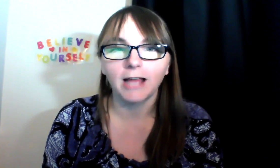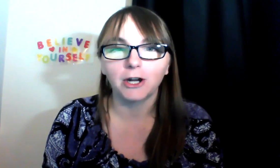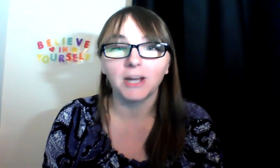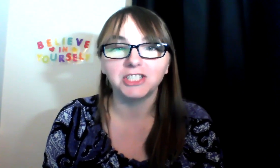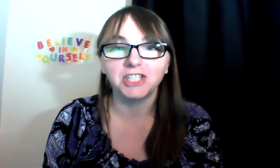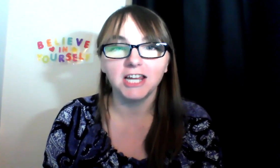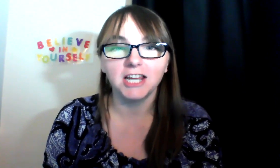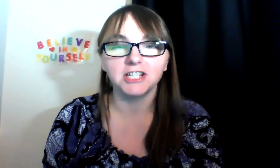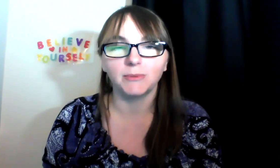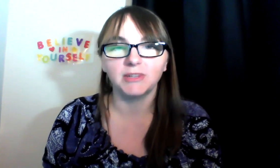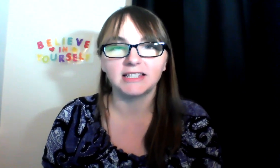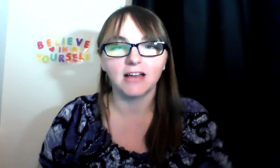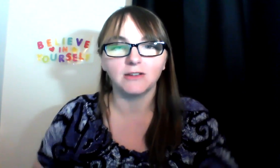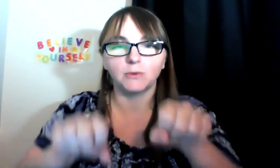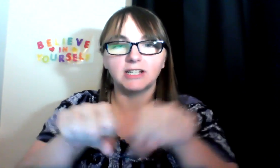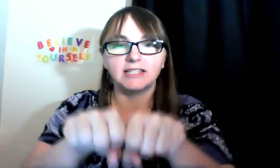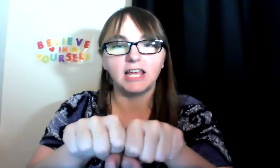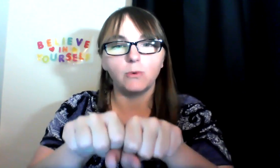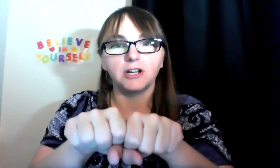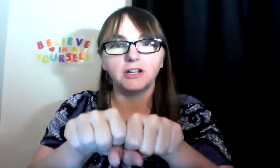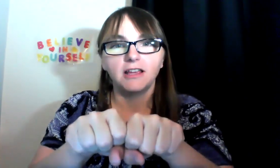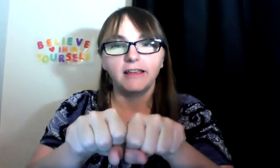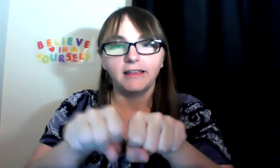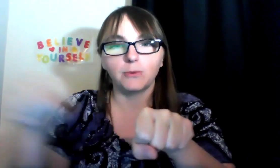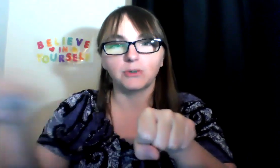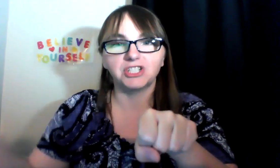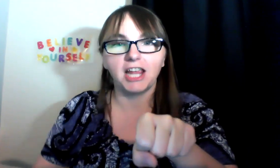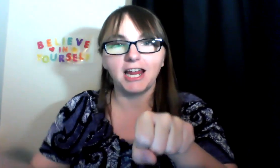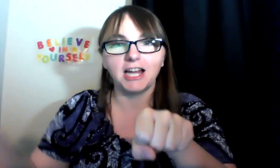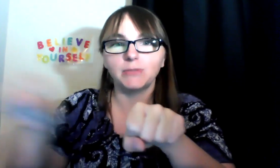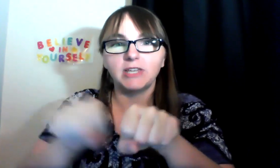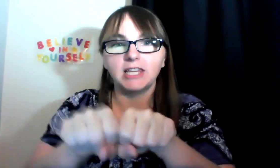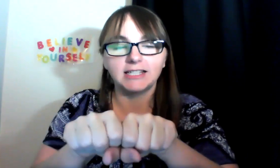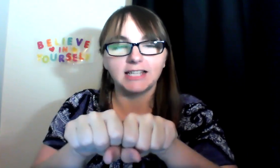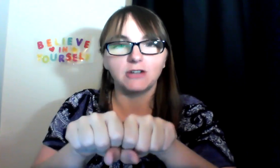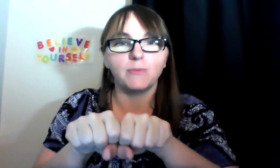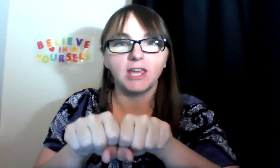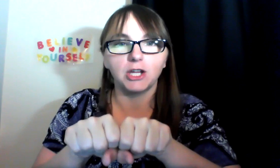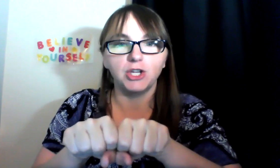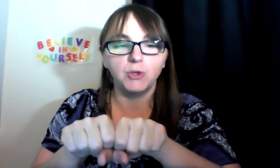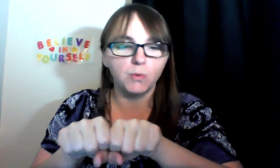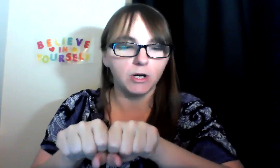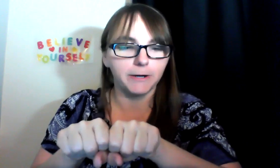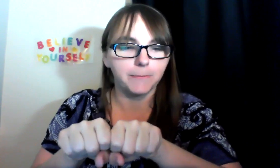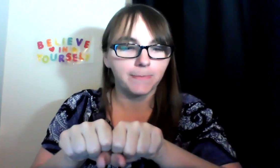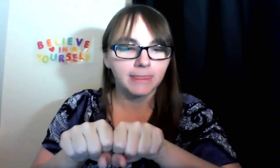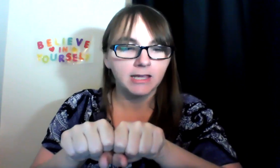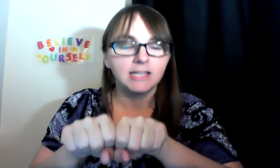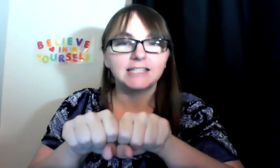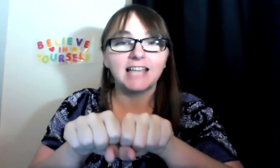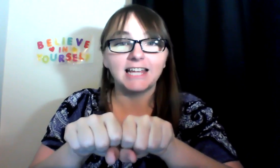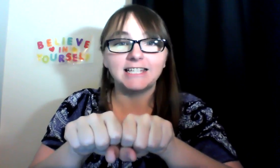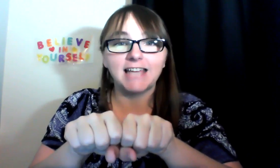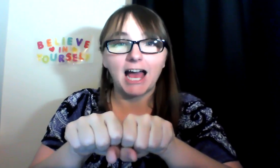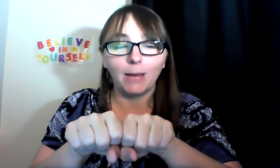ladder by changing some of the sounds. we're going to say a word and then we're going to change the beginning sound to make a new word. Say dab.